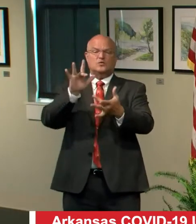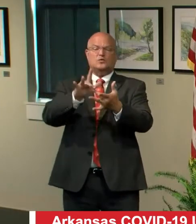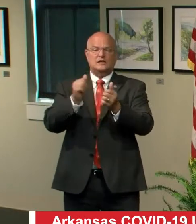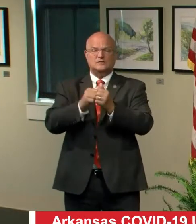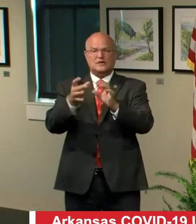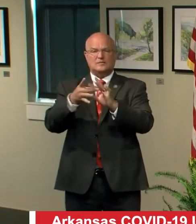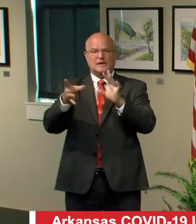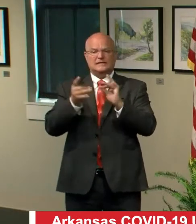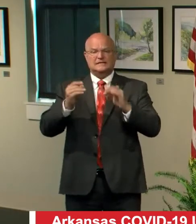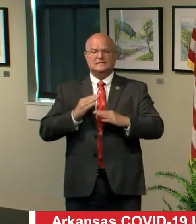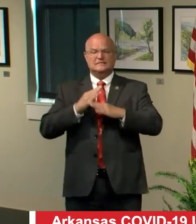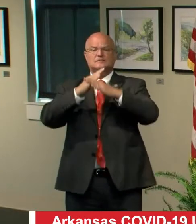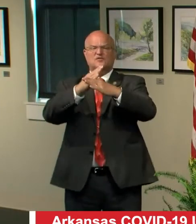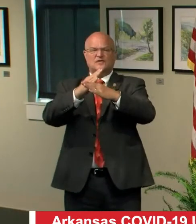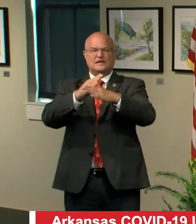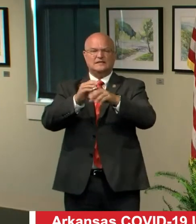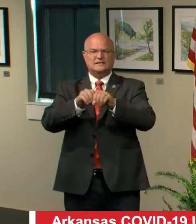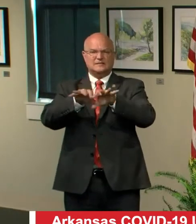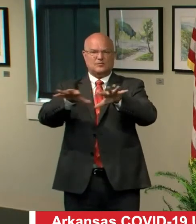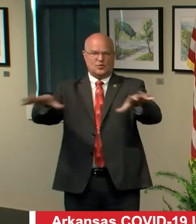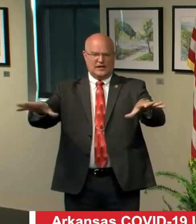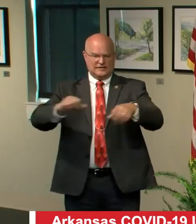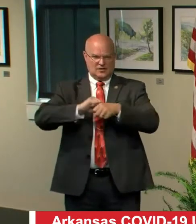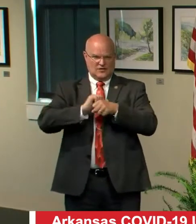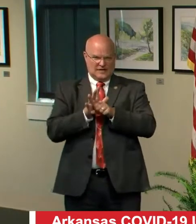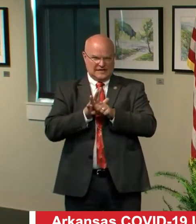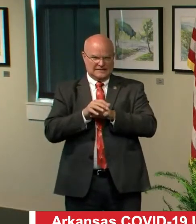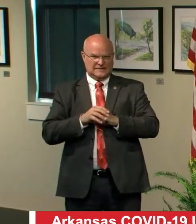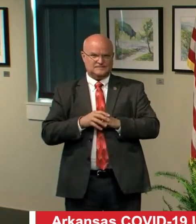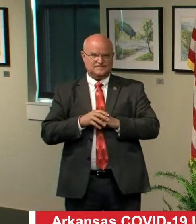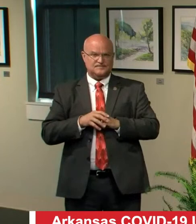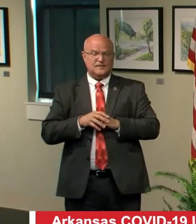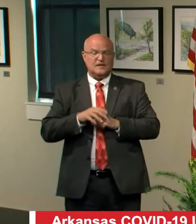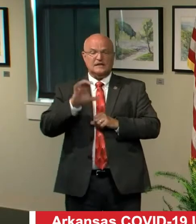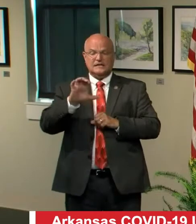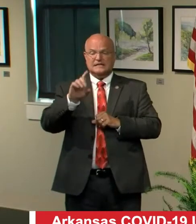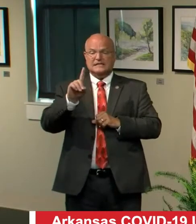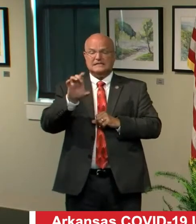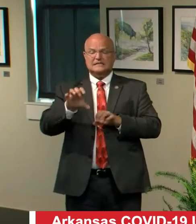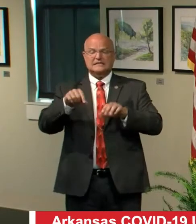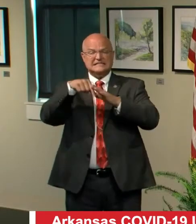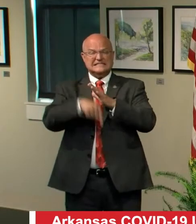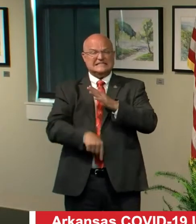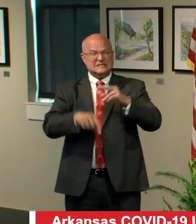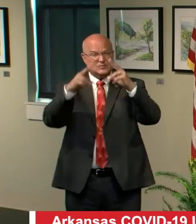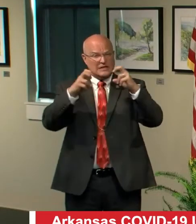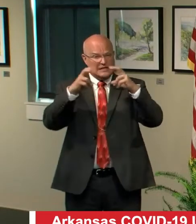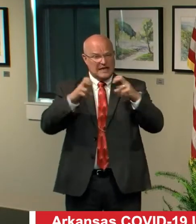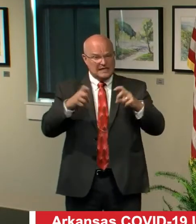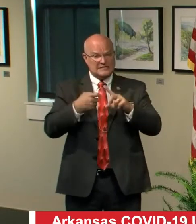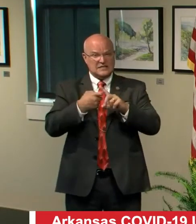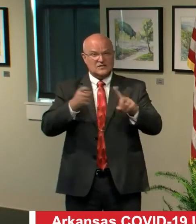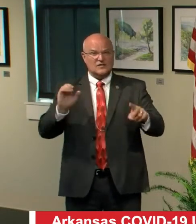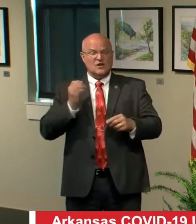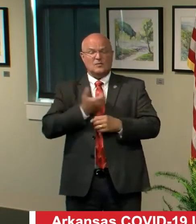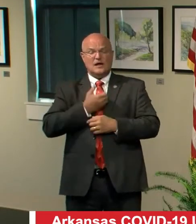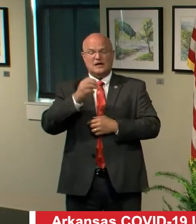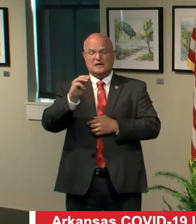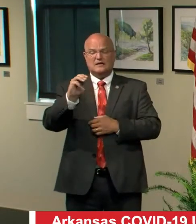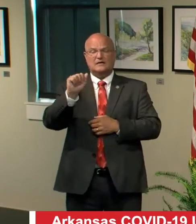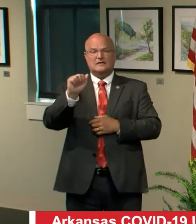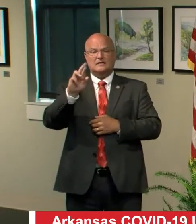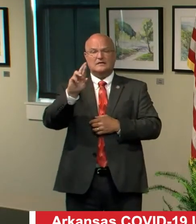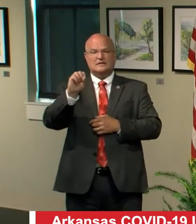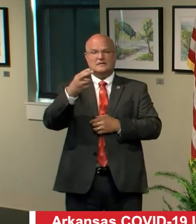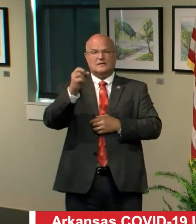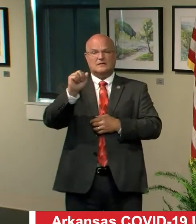with messages to prevent the spread of COVID-19. They are doing some deeper analyses from our Marshallese